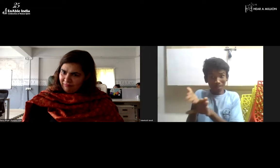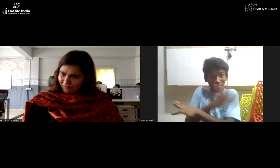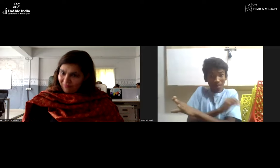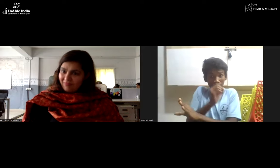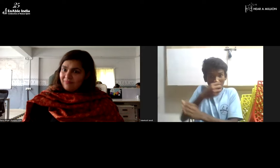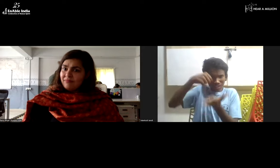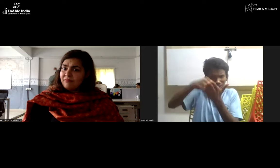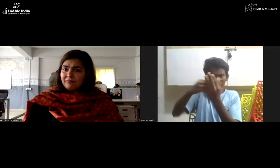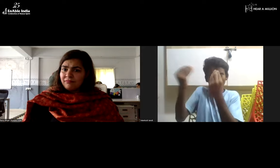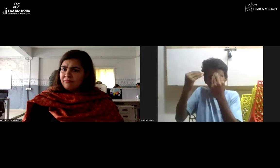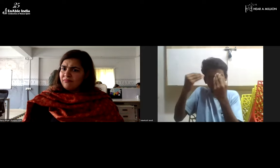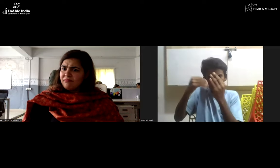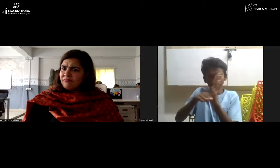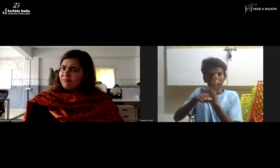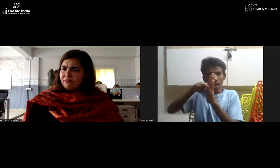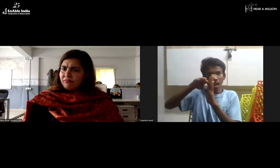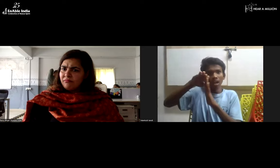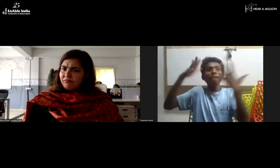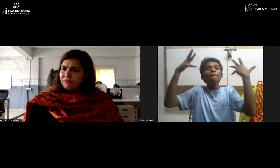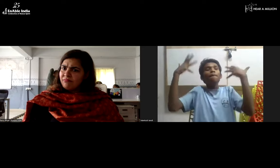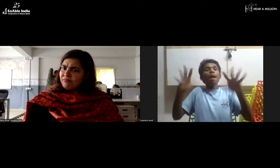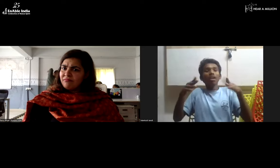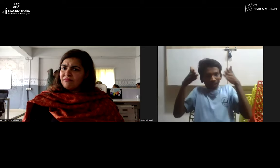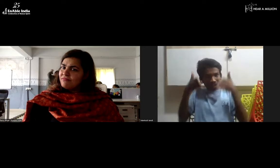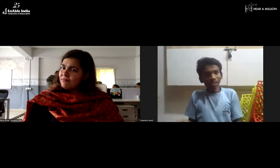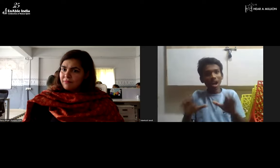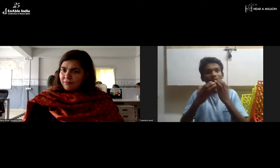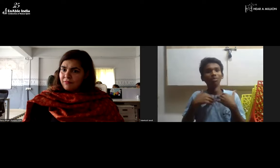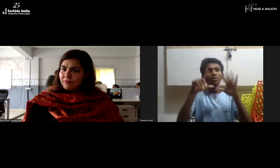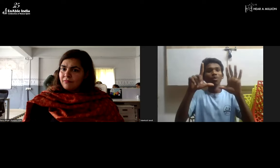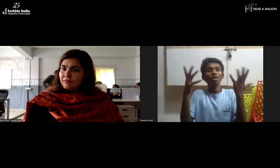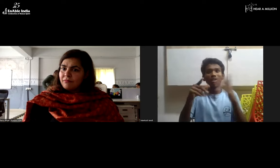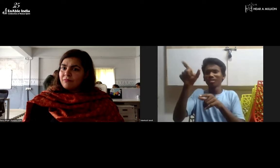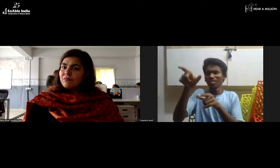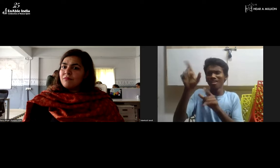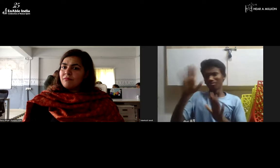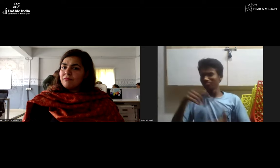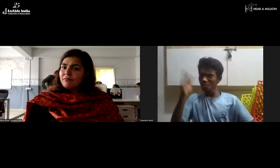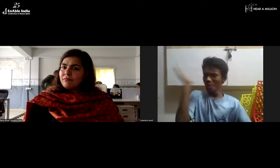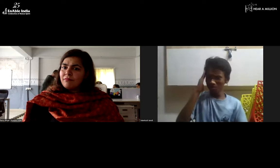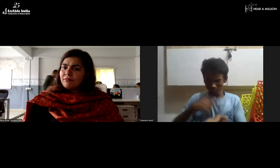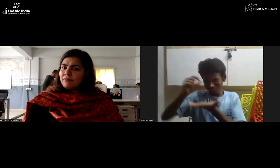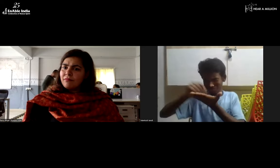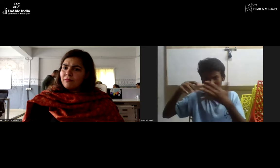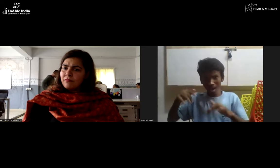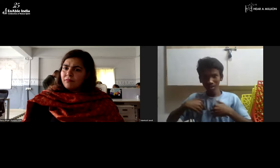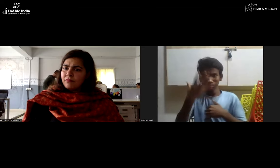I would want to teach on various concepts and aspects of maths and give more clarity on the